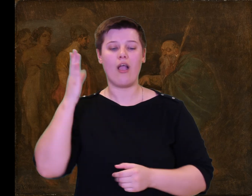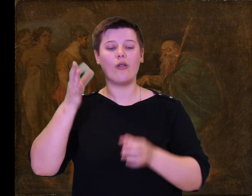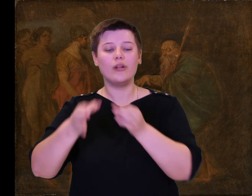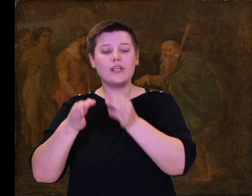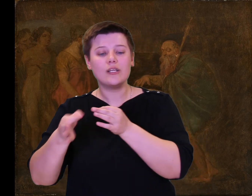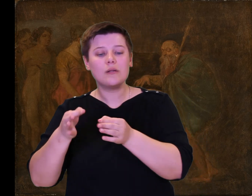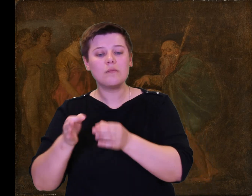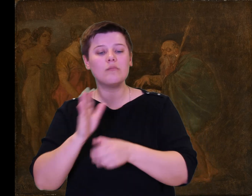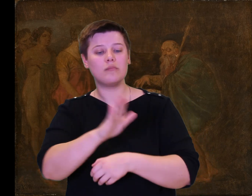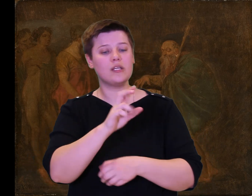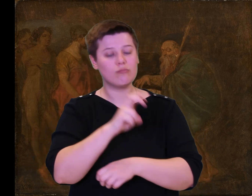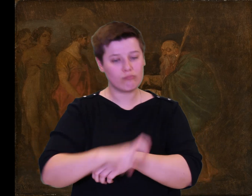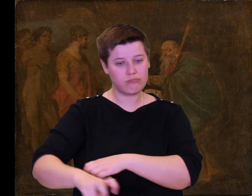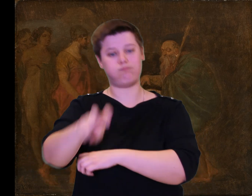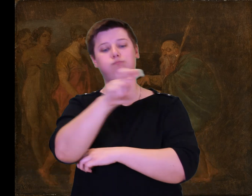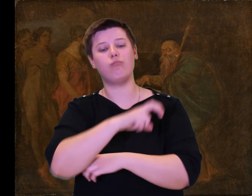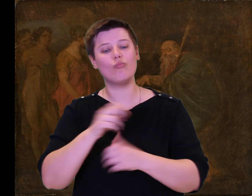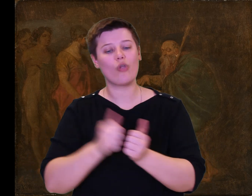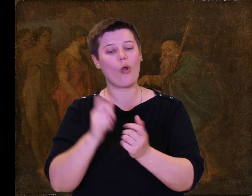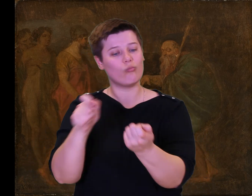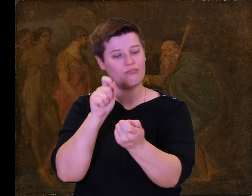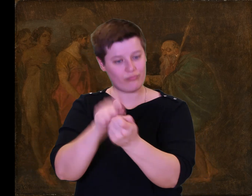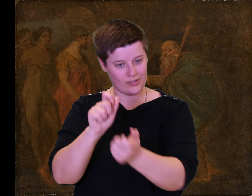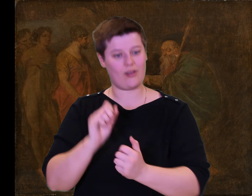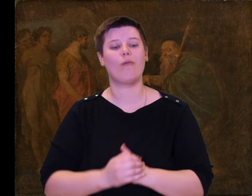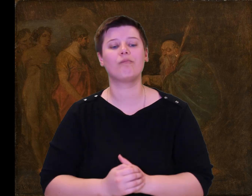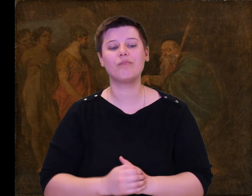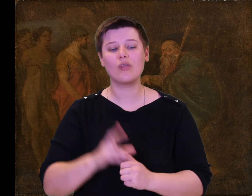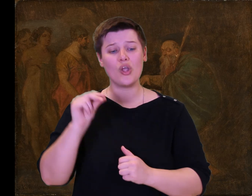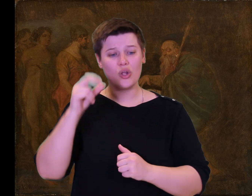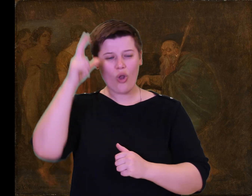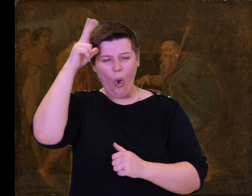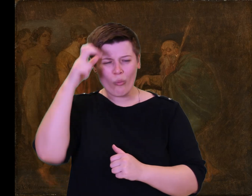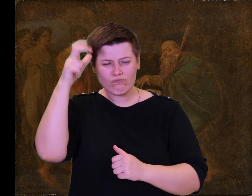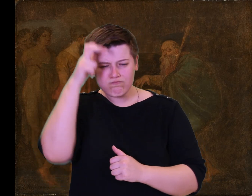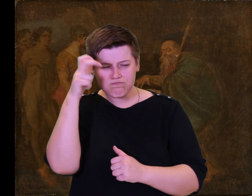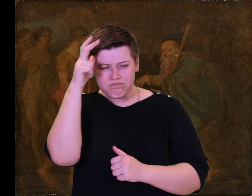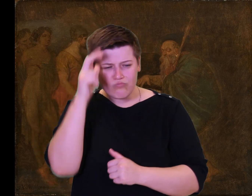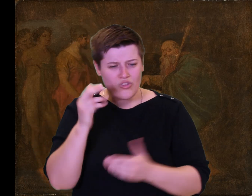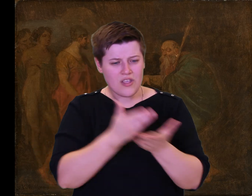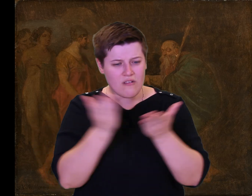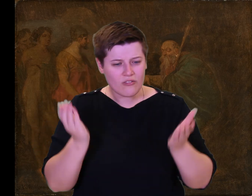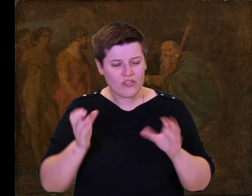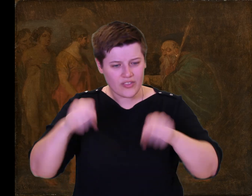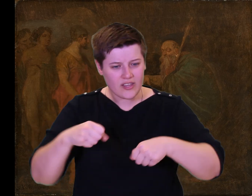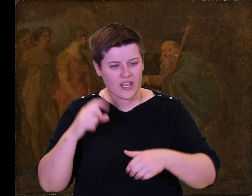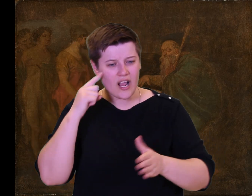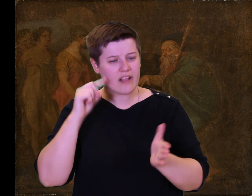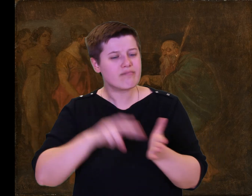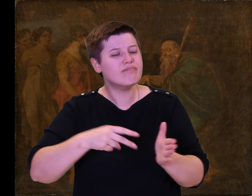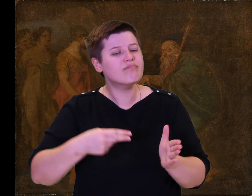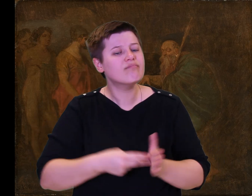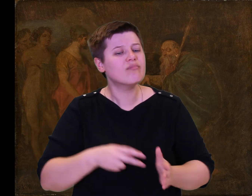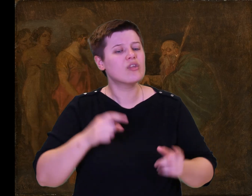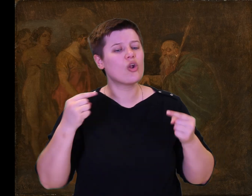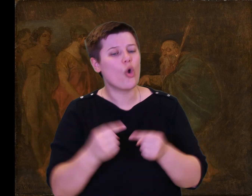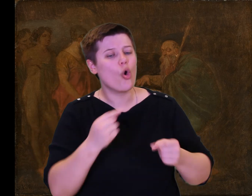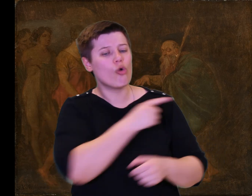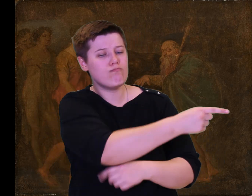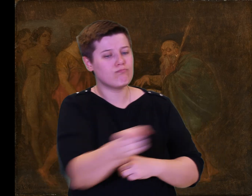We beached the ship upon the sandy shore, and disembarked, and there we fell asleep while waiting for bright